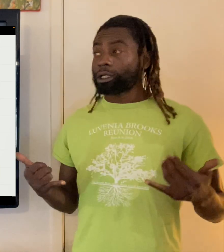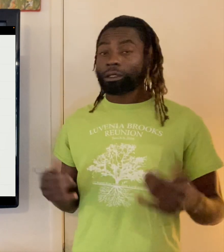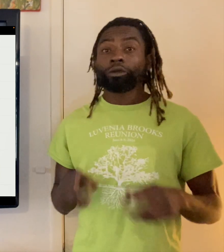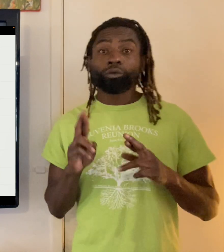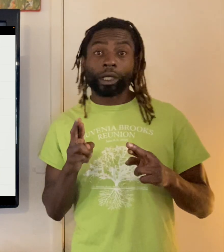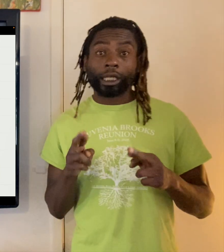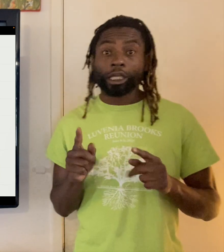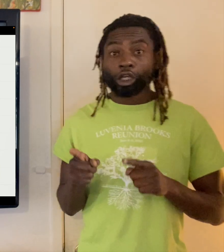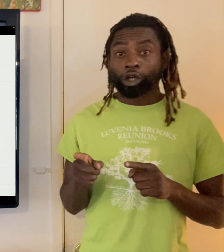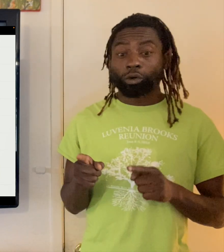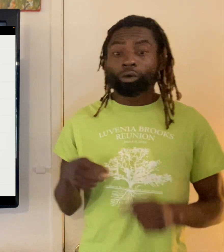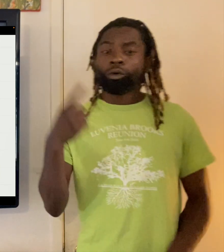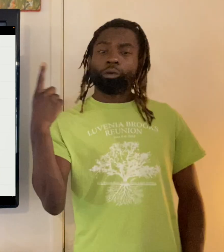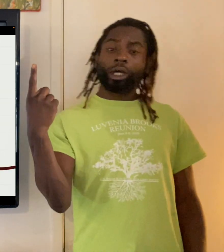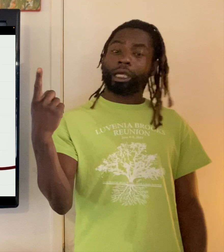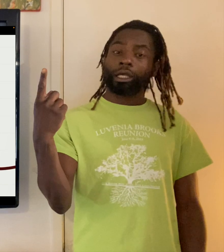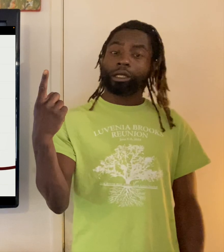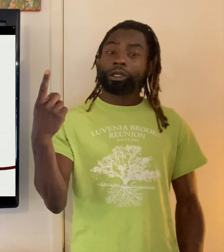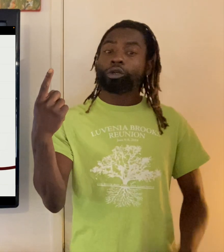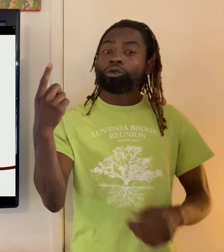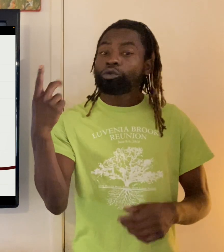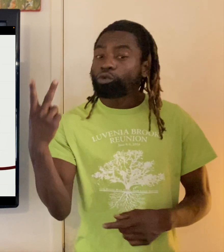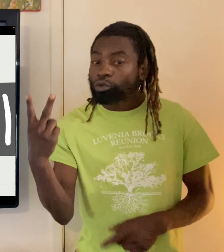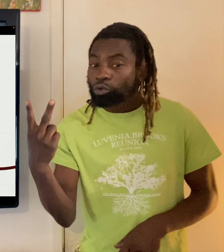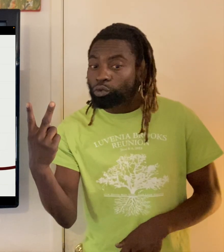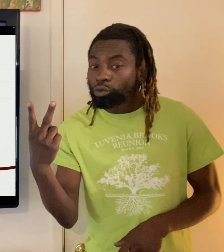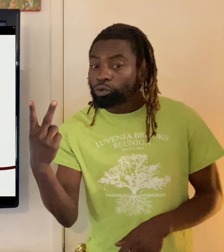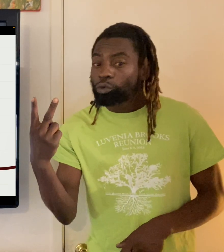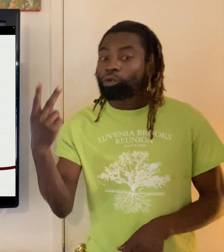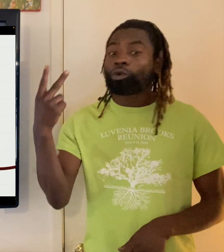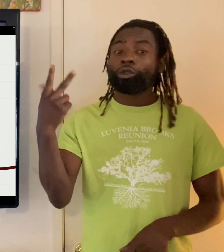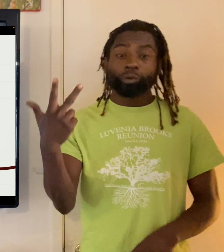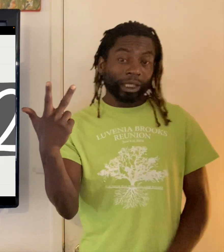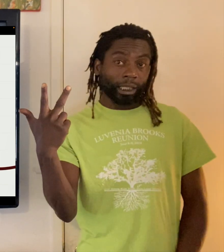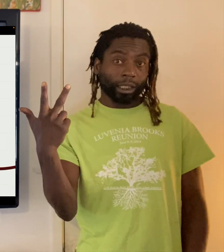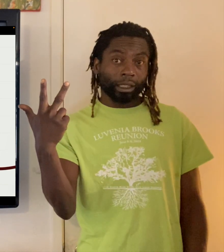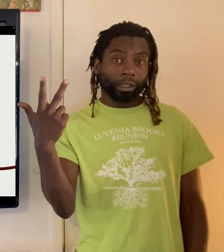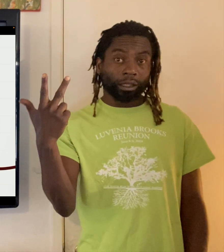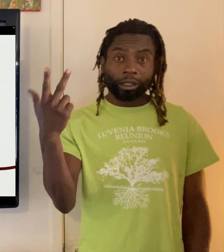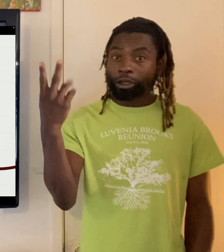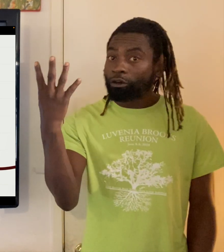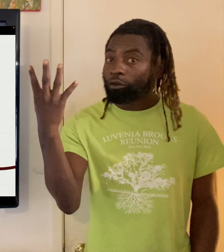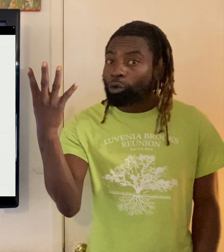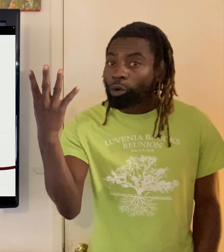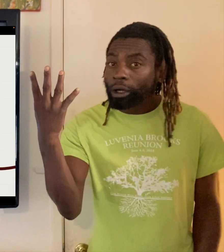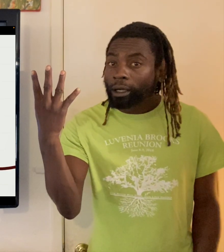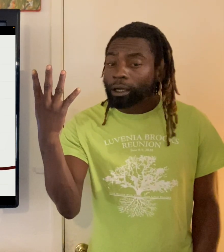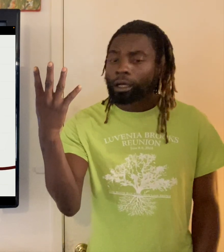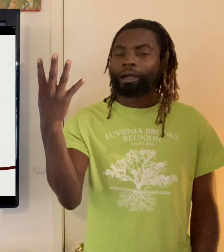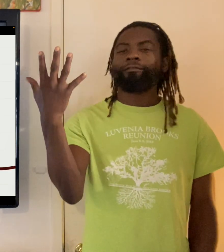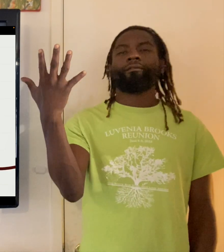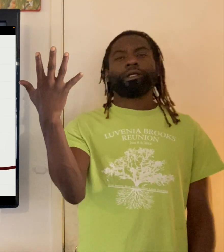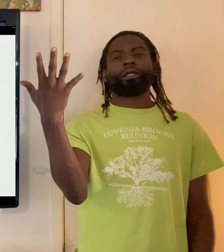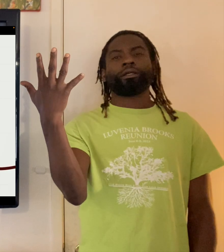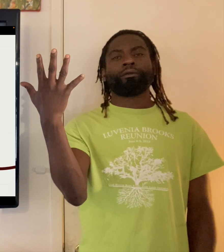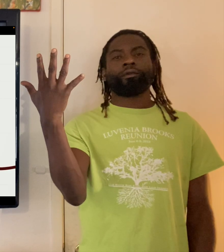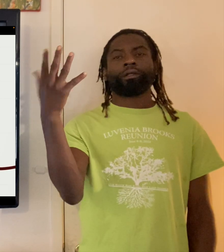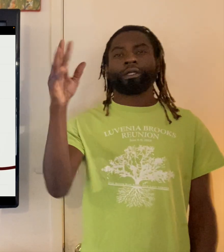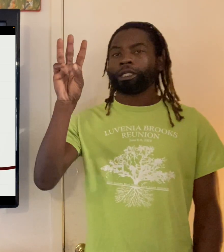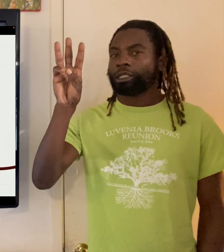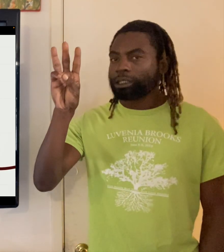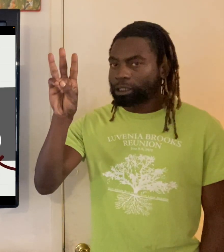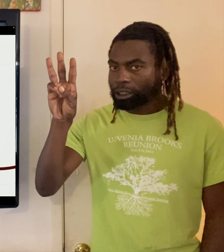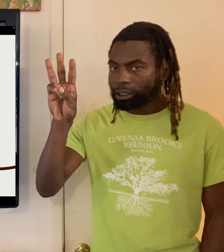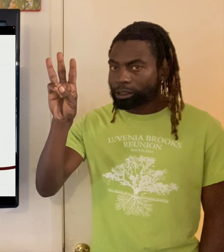ready? Go! 1, 2, 3, 4,